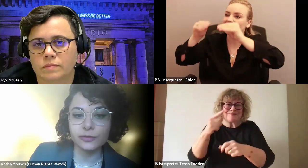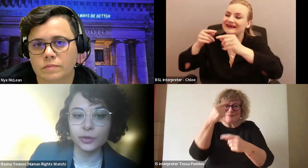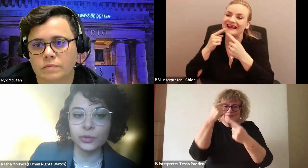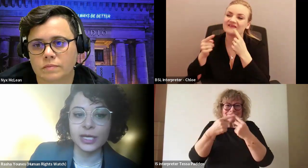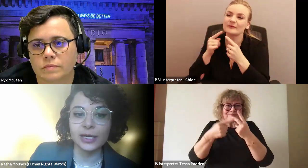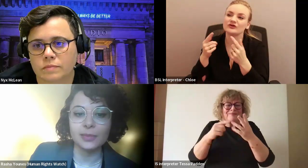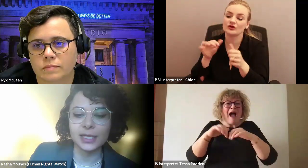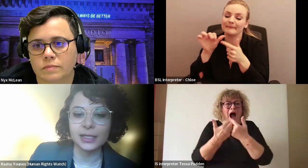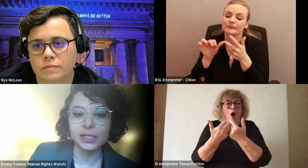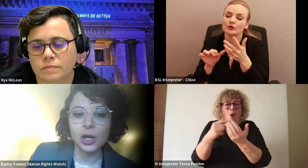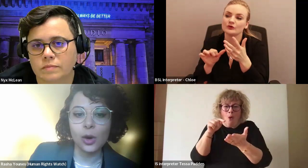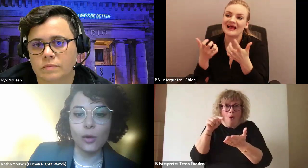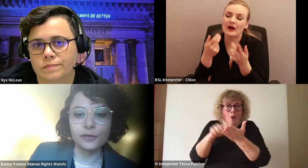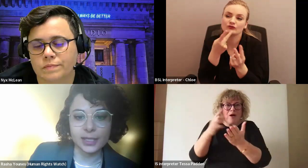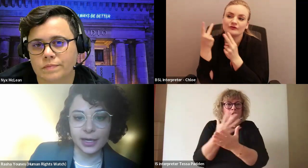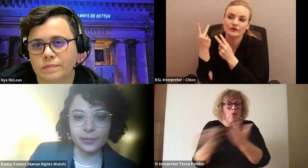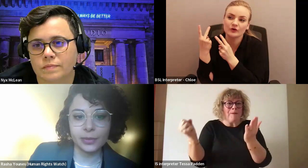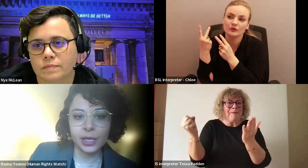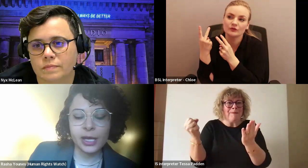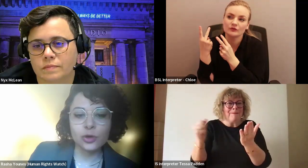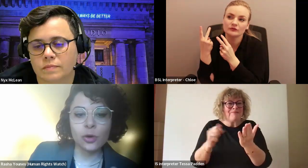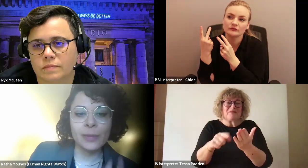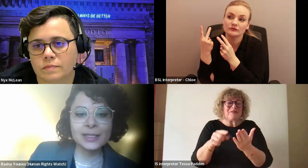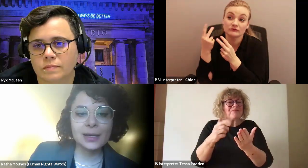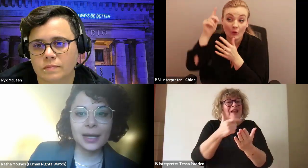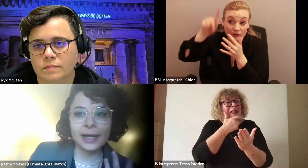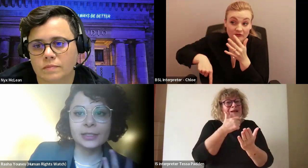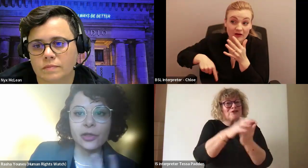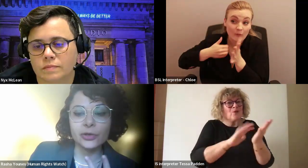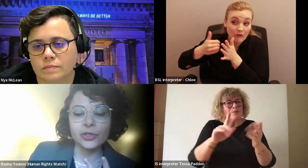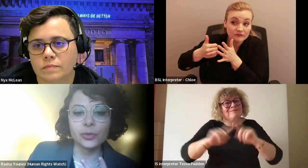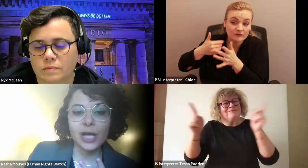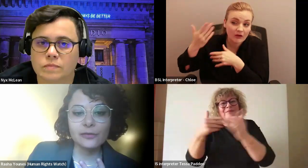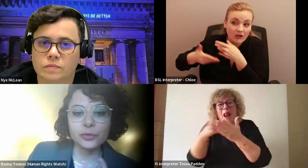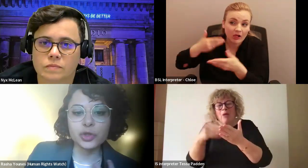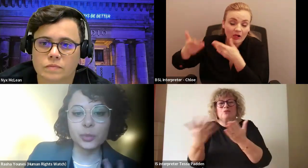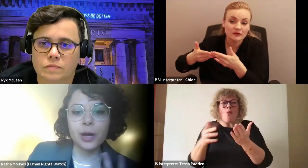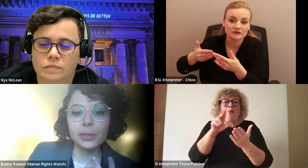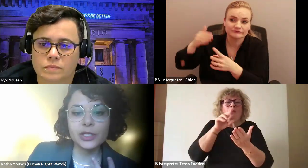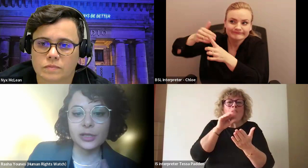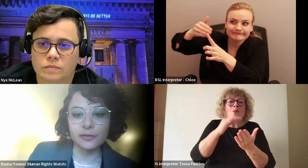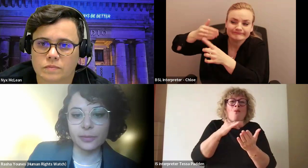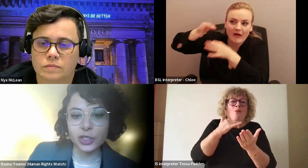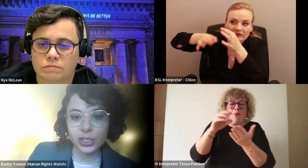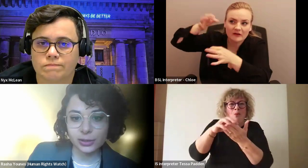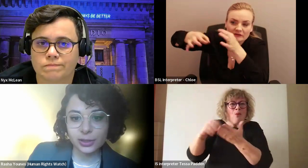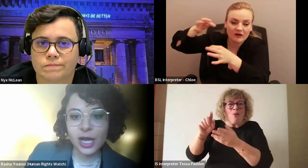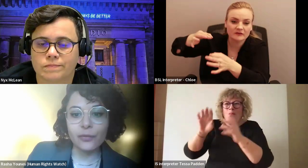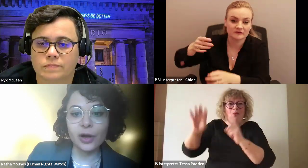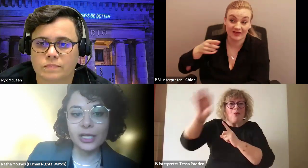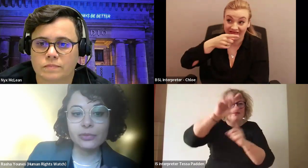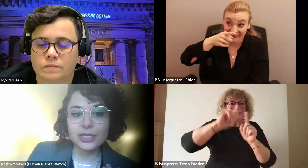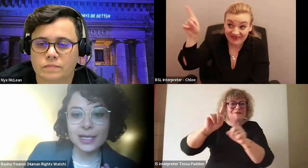model is reviewed and updated over time. So Meta and other digital platforms should publish